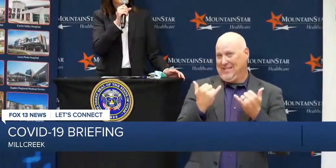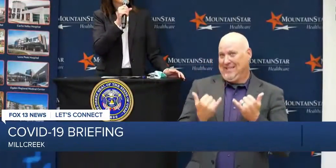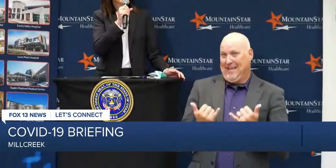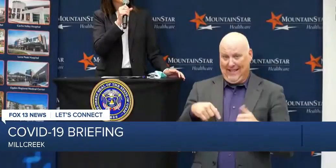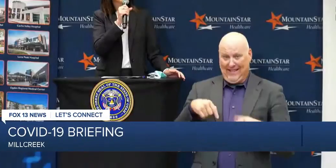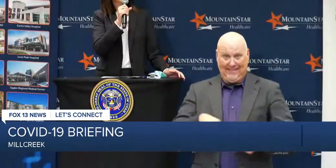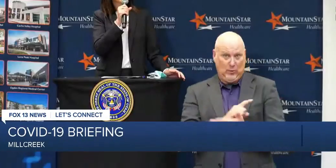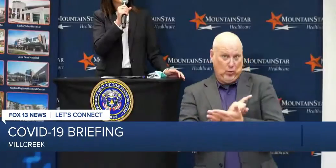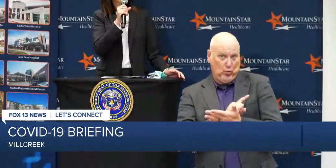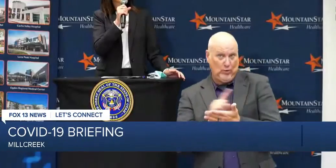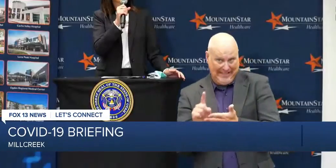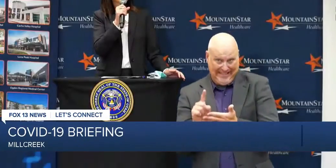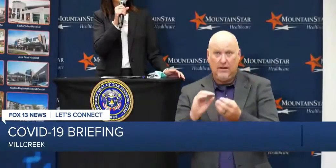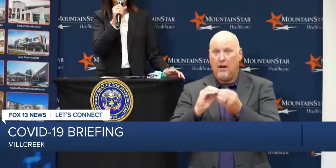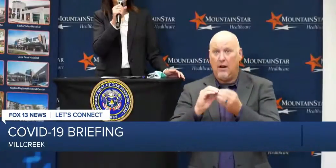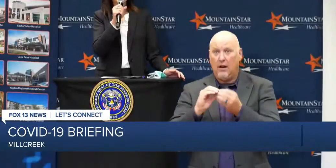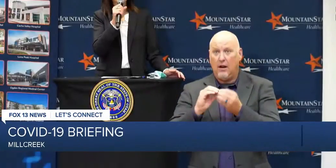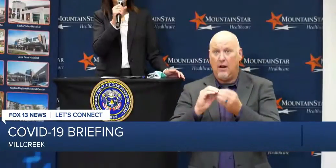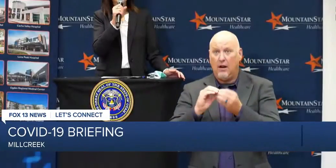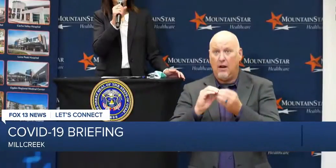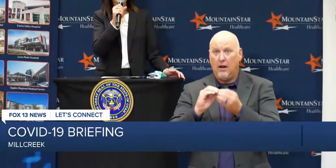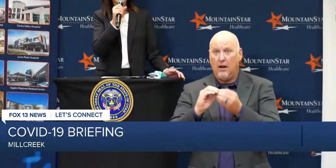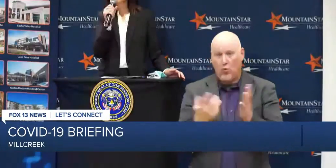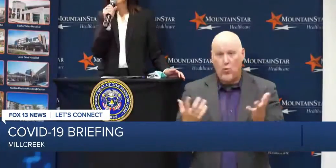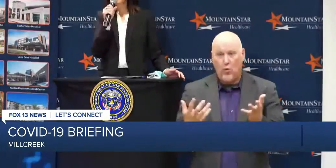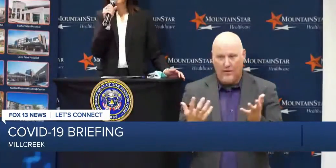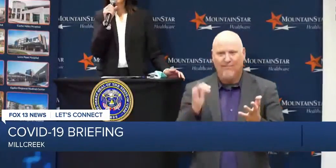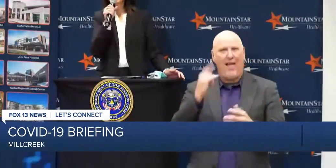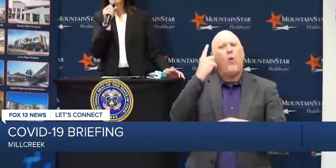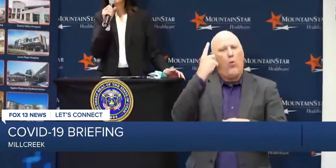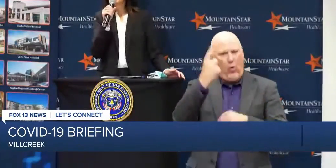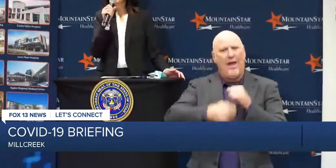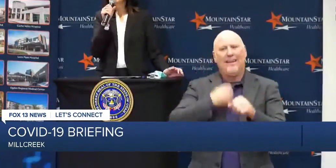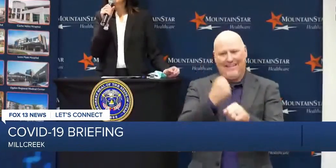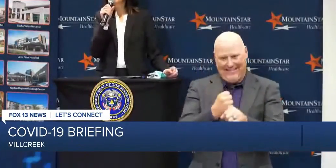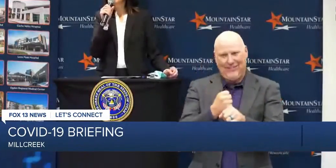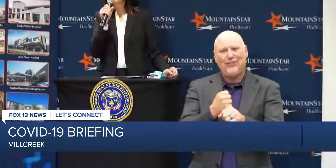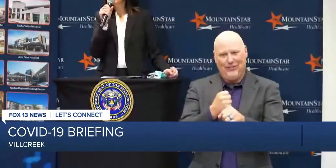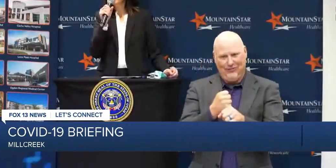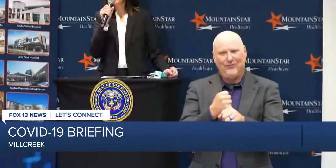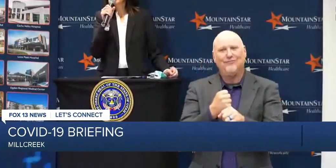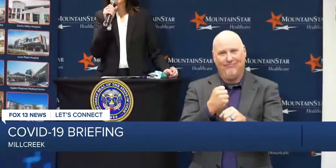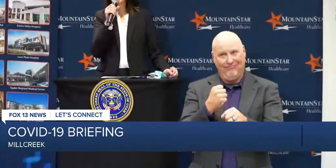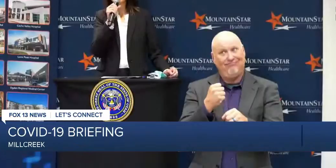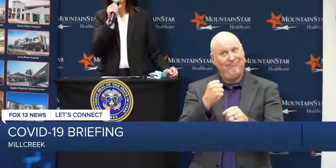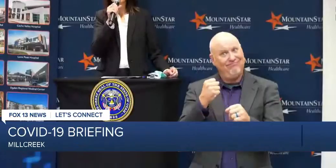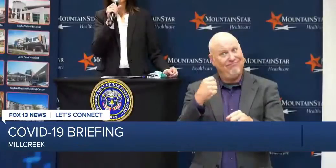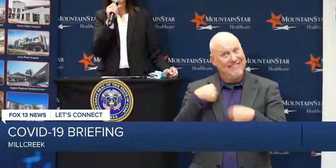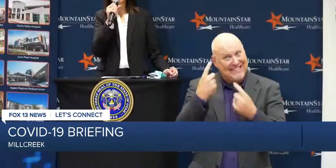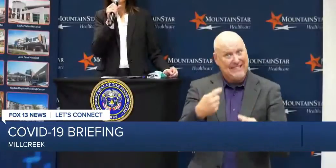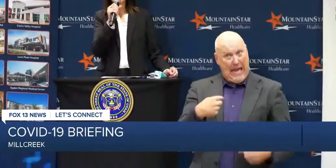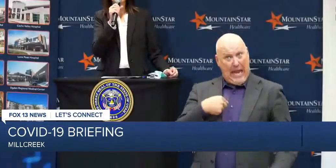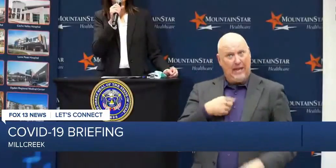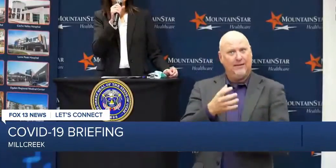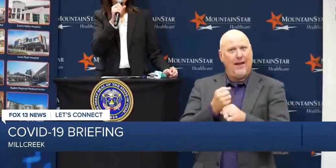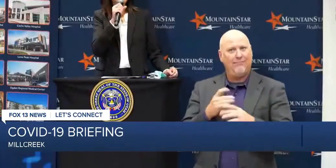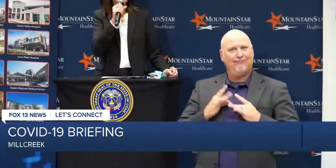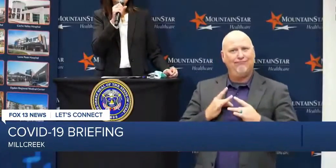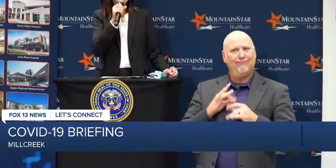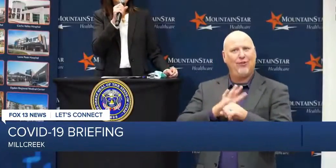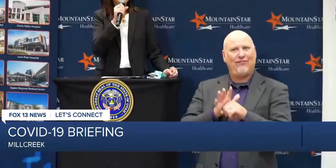4 of my family members came down with COVID. It was just a couple of weeks before our daughter's wedding when my